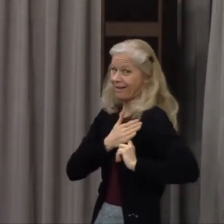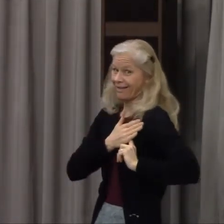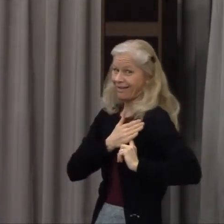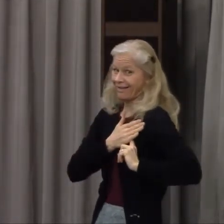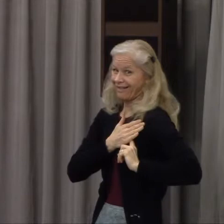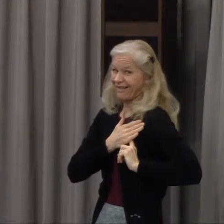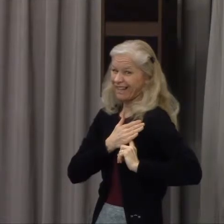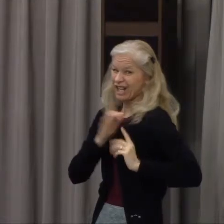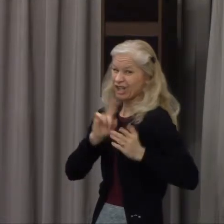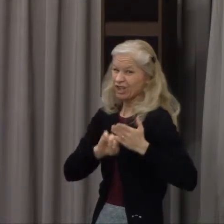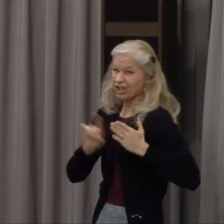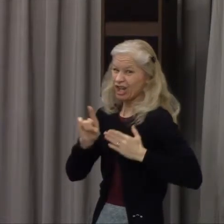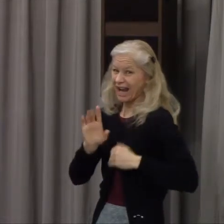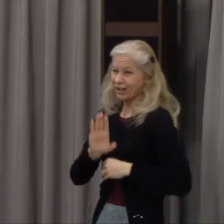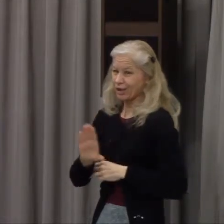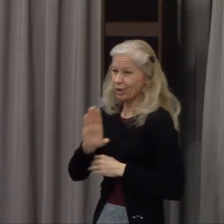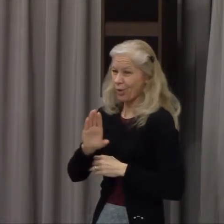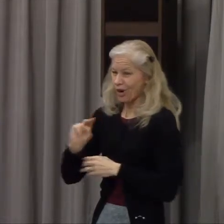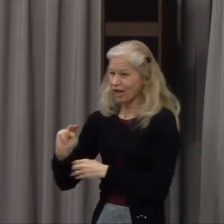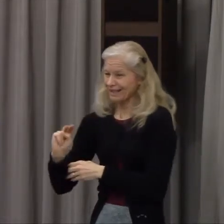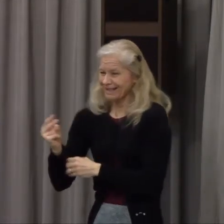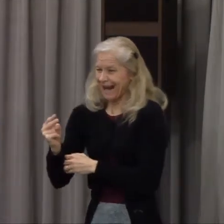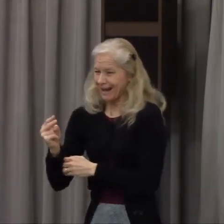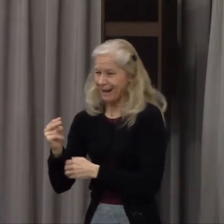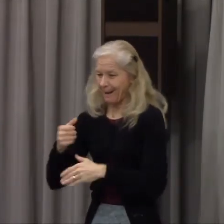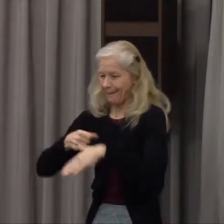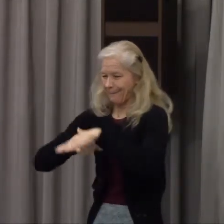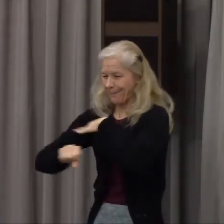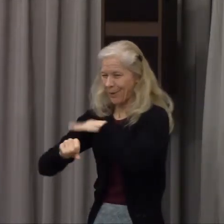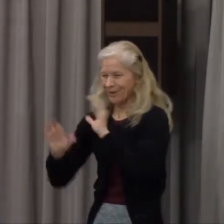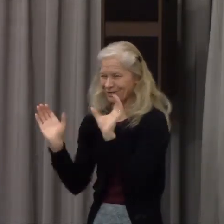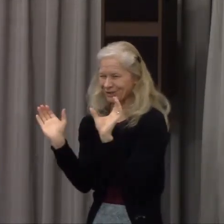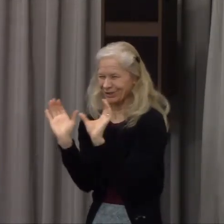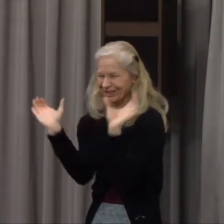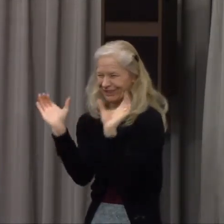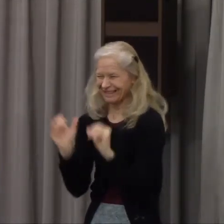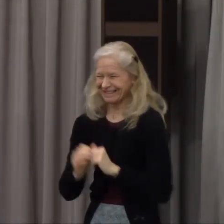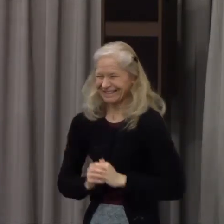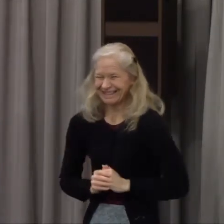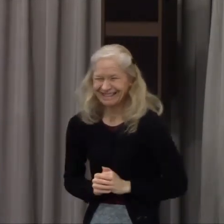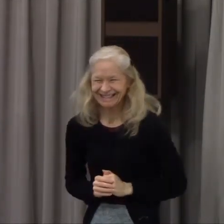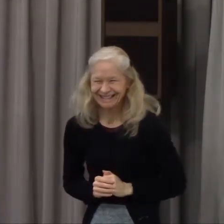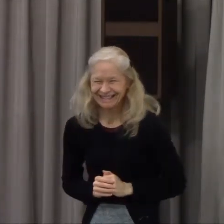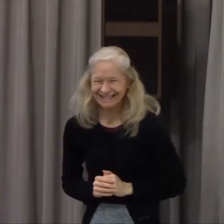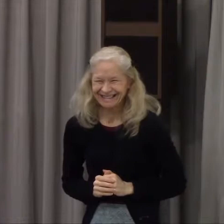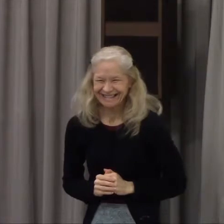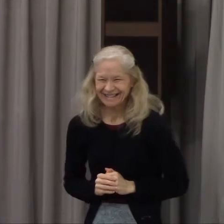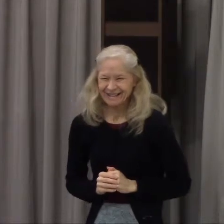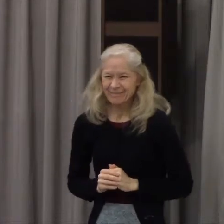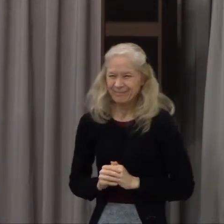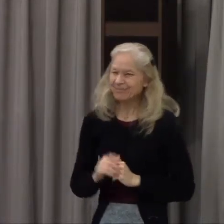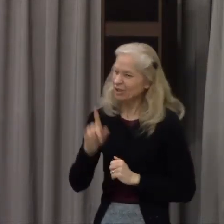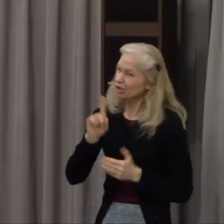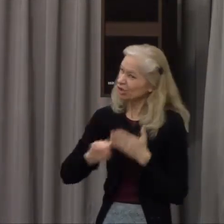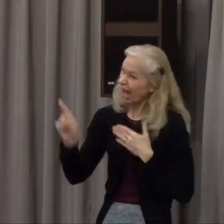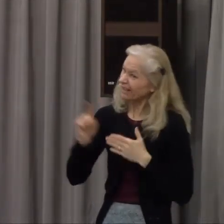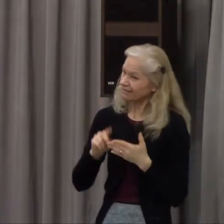And he says, what did he say? Look at verse 16 of Revelation chapter 2. Repent, three words, what's it say? Repent